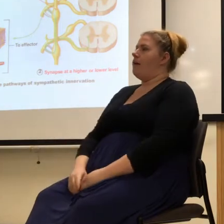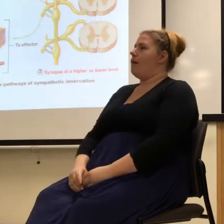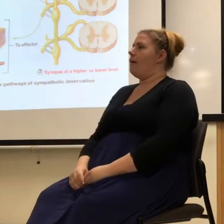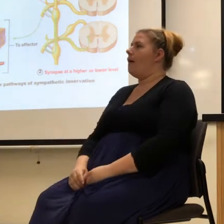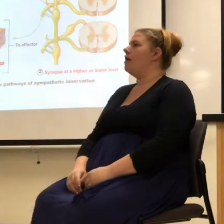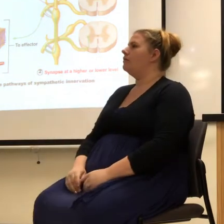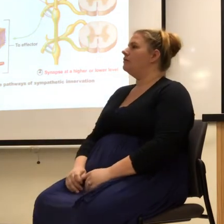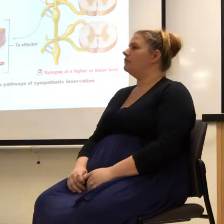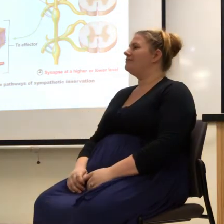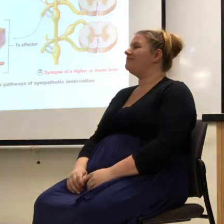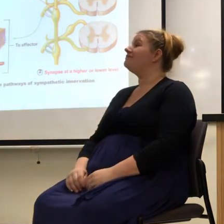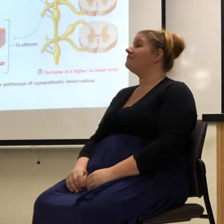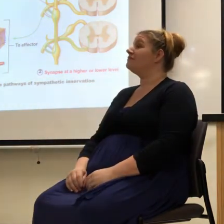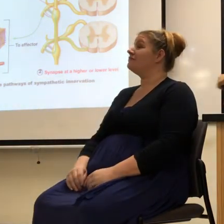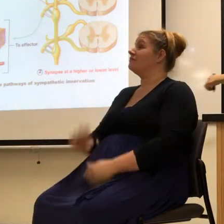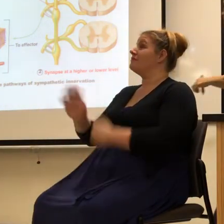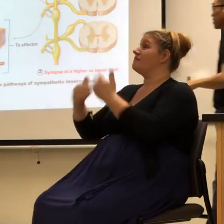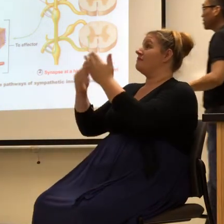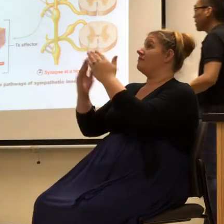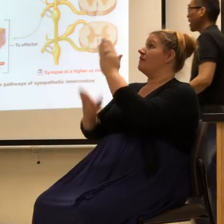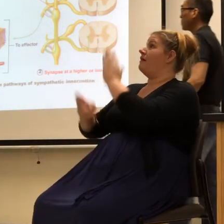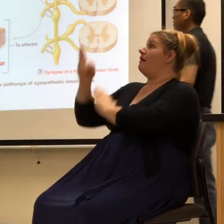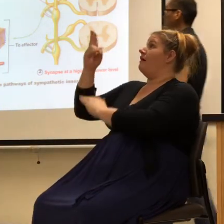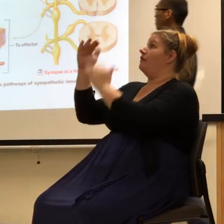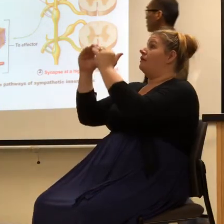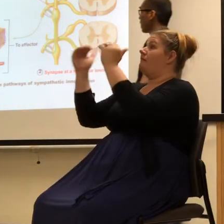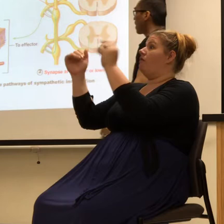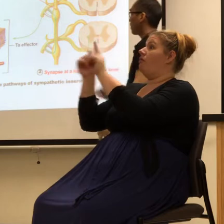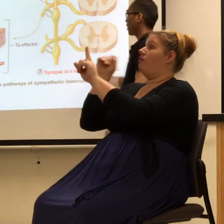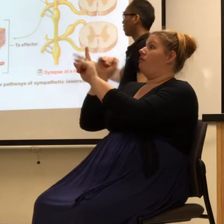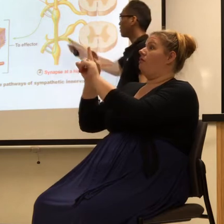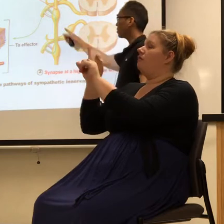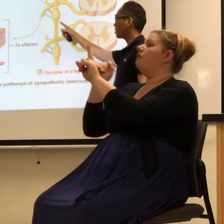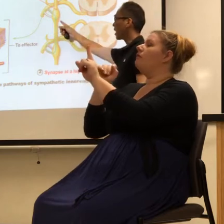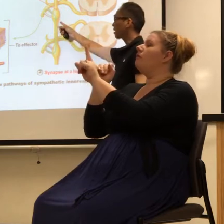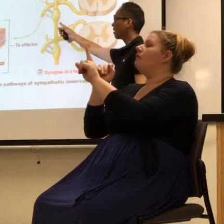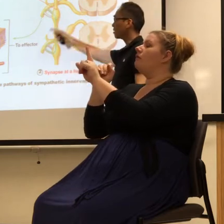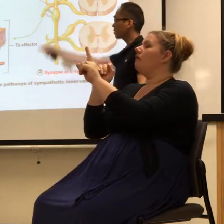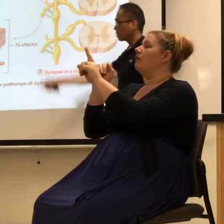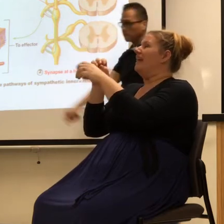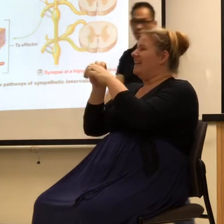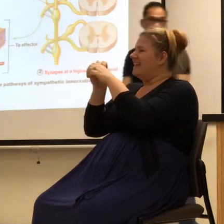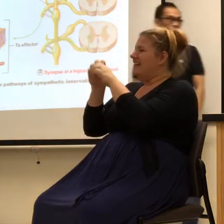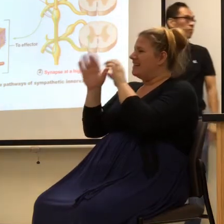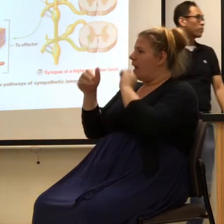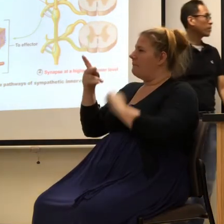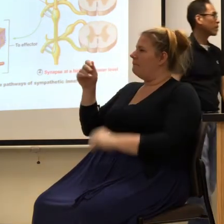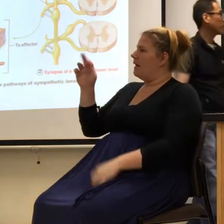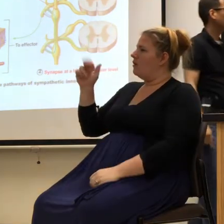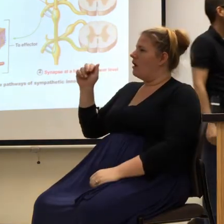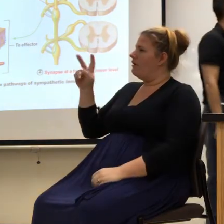When you get to the higher level, you then synapse in that paravertebral ganglion.